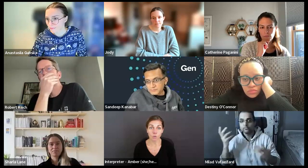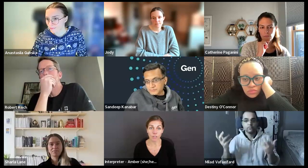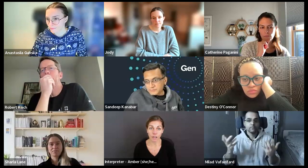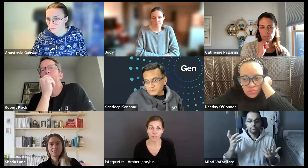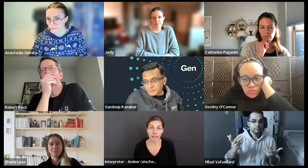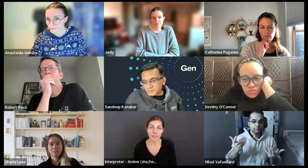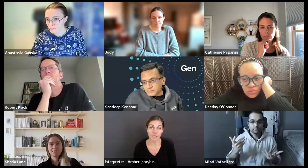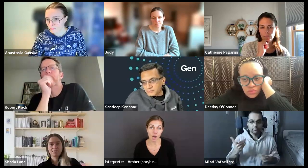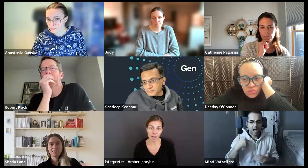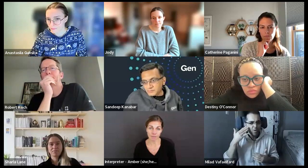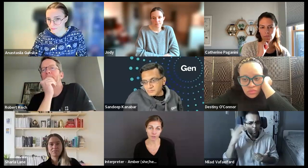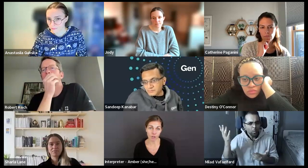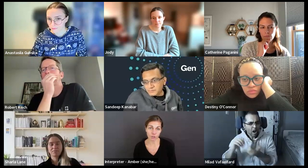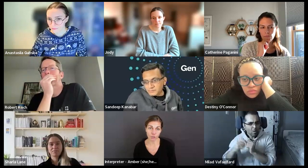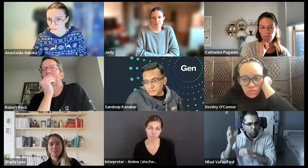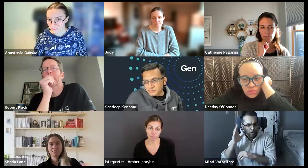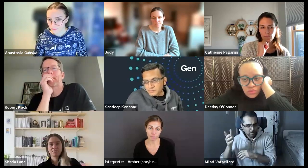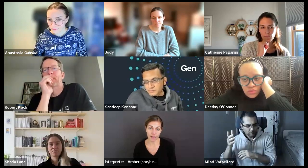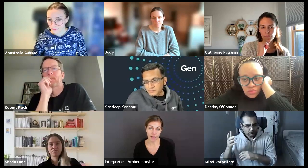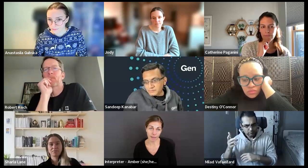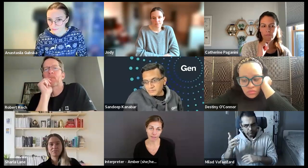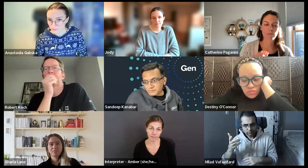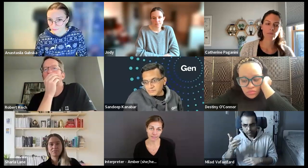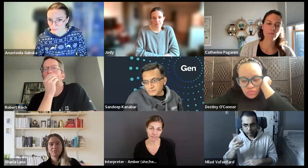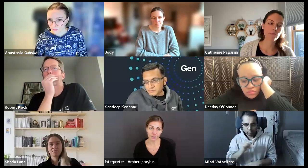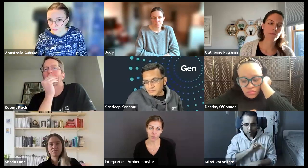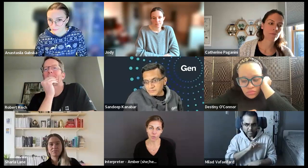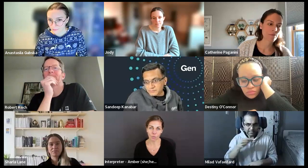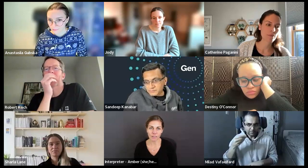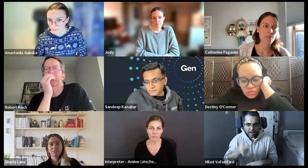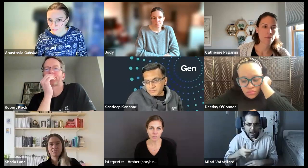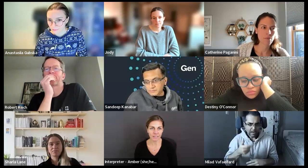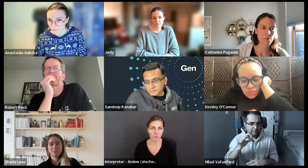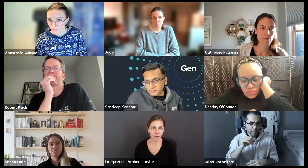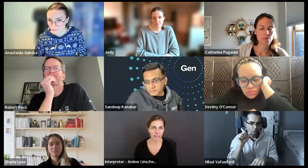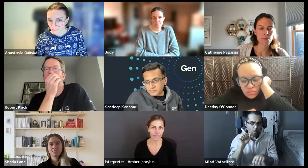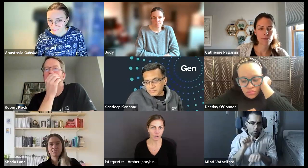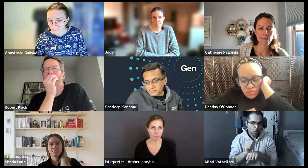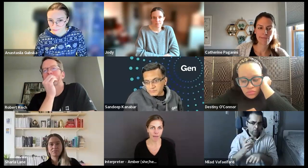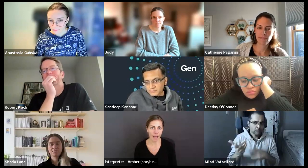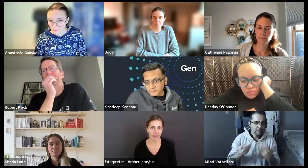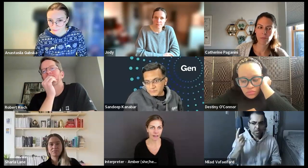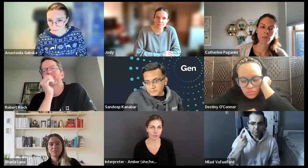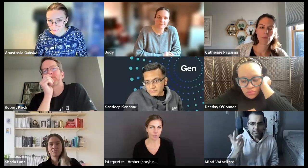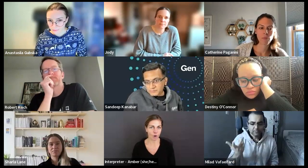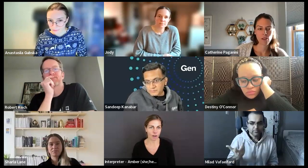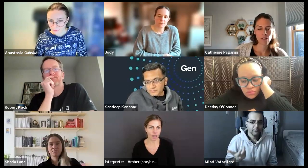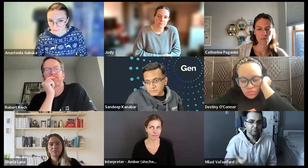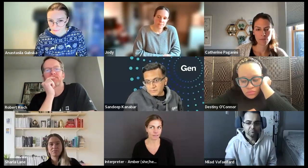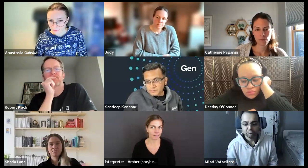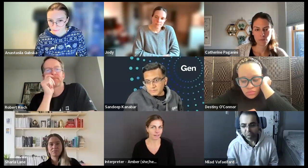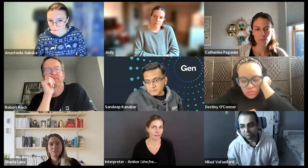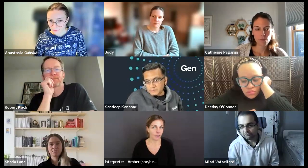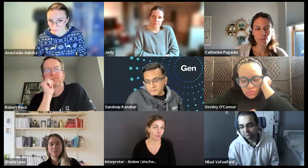the hotel and then not have the scholarship happen. So when do we think we're gonna hear back as far